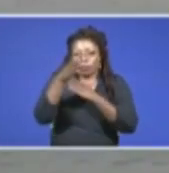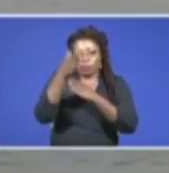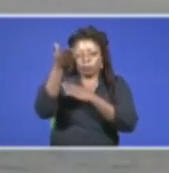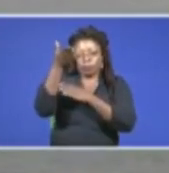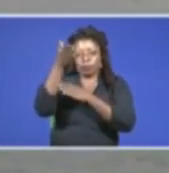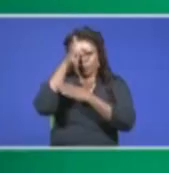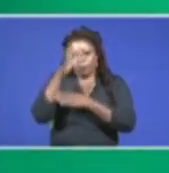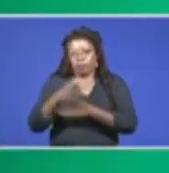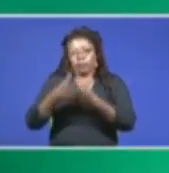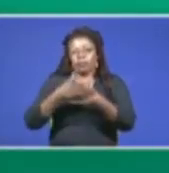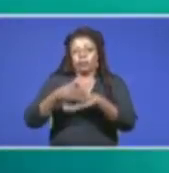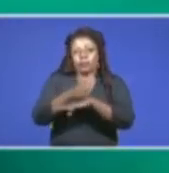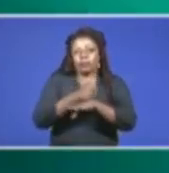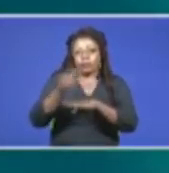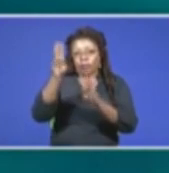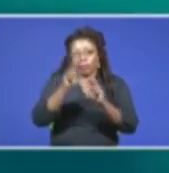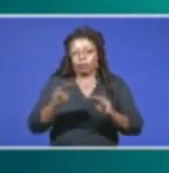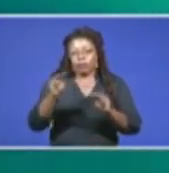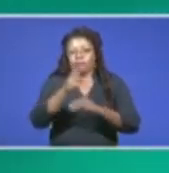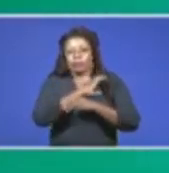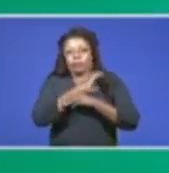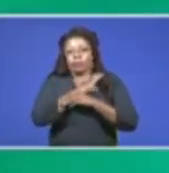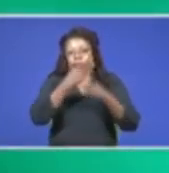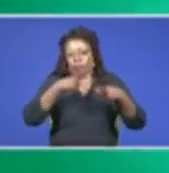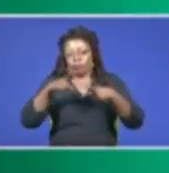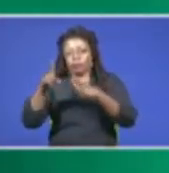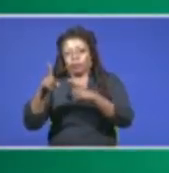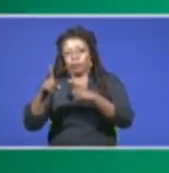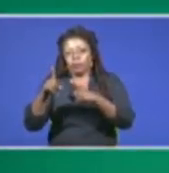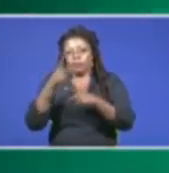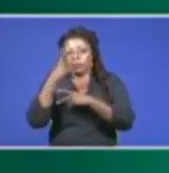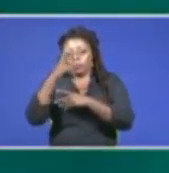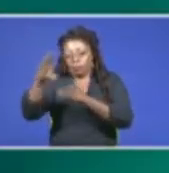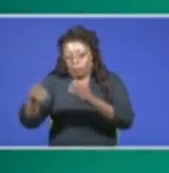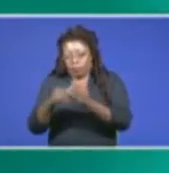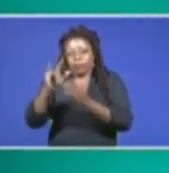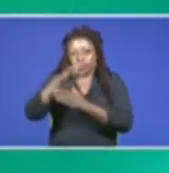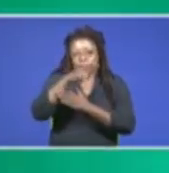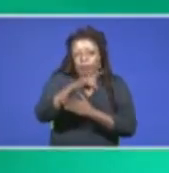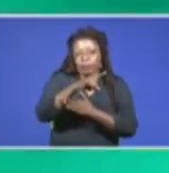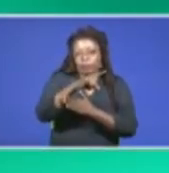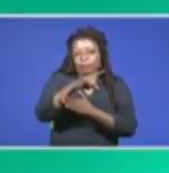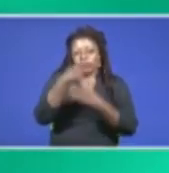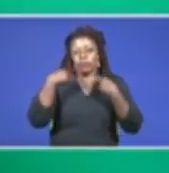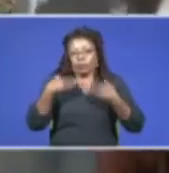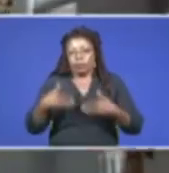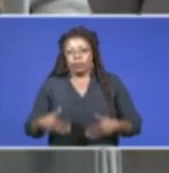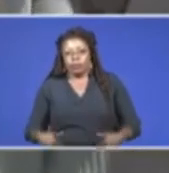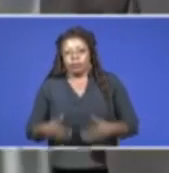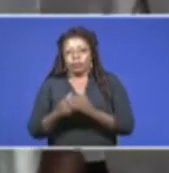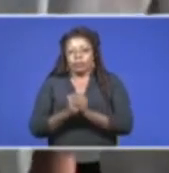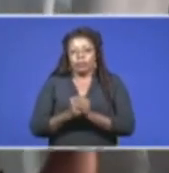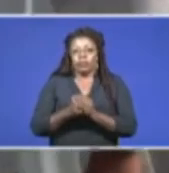returned to Andros Monday, local police accompanied them to the site where they found additional parts of the plane and more human remains. He